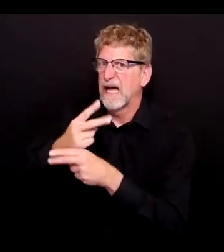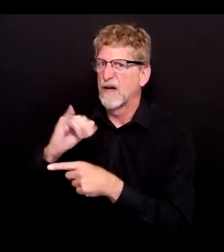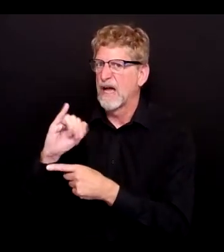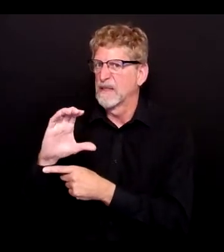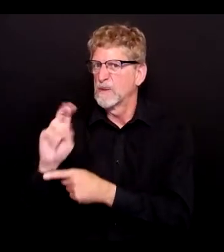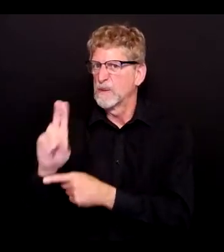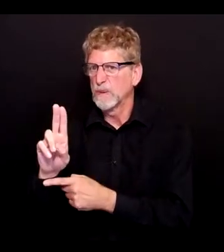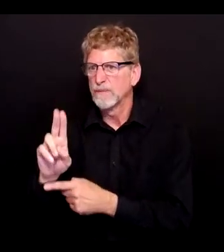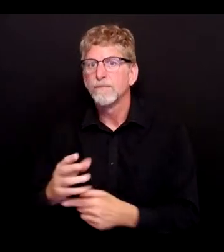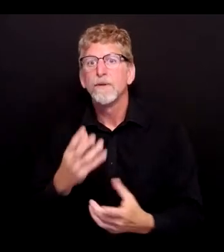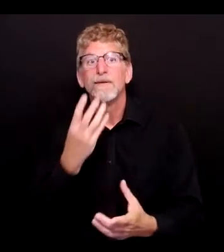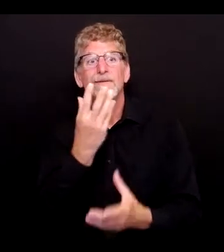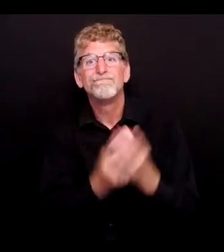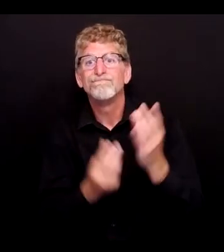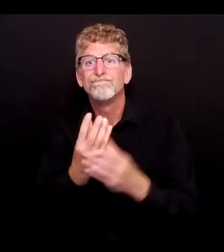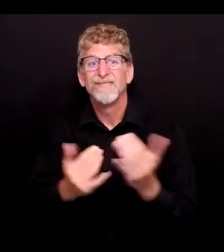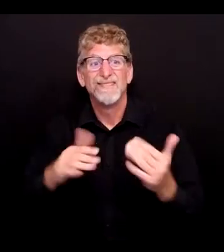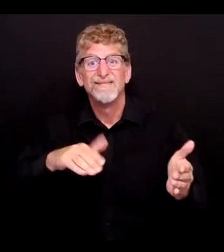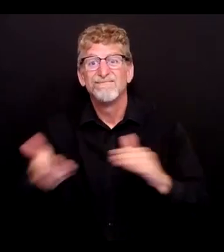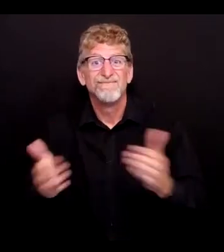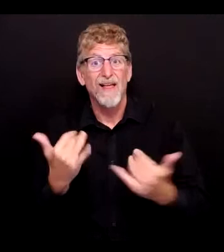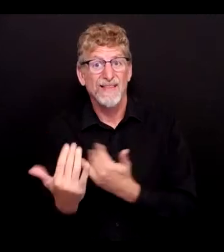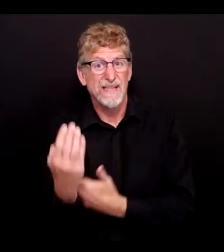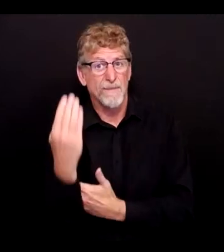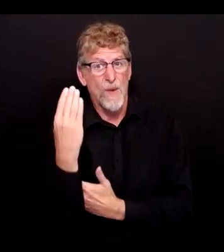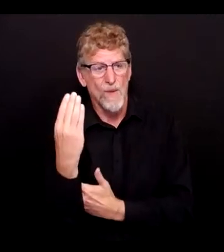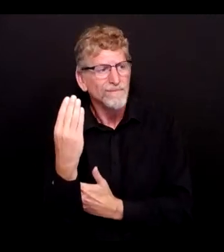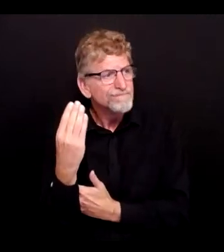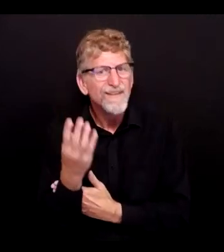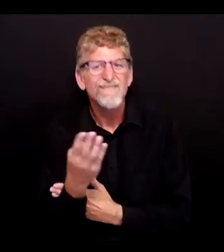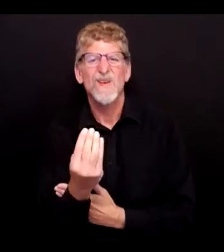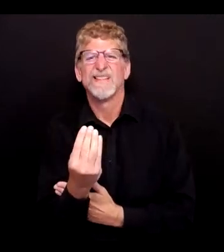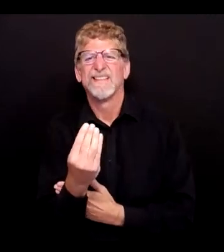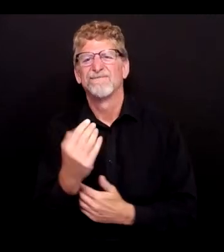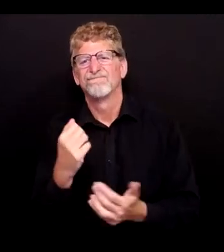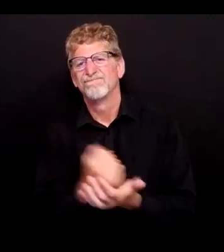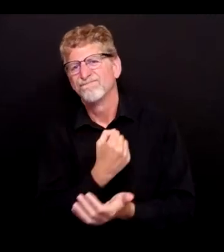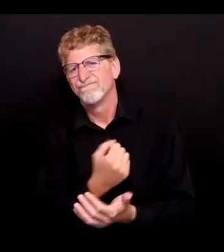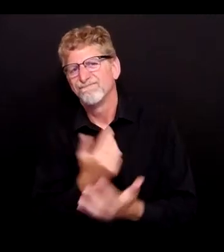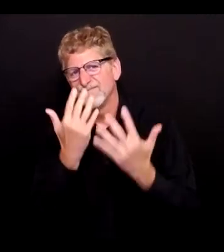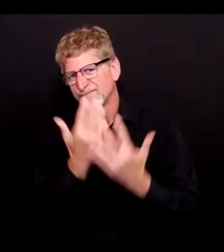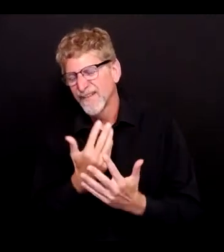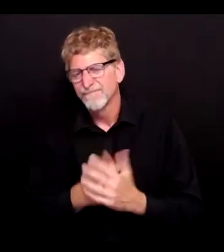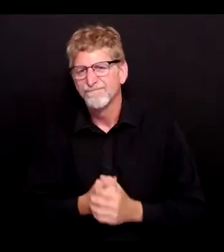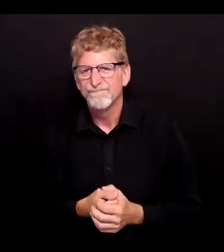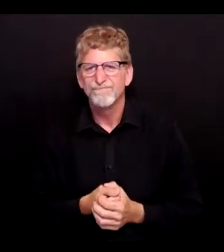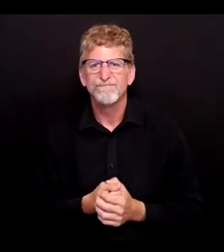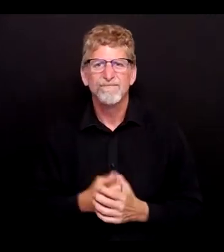this morning that were reported into the health department yesterday, bringing us to a cumulative total of